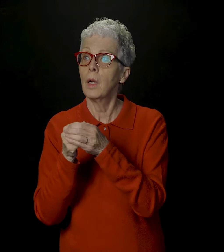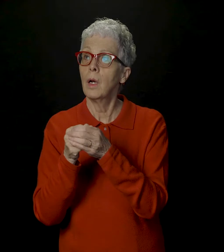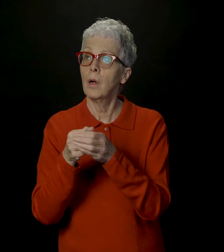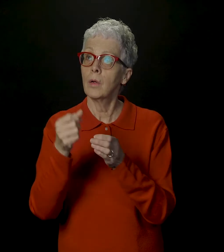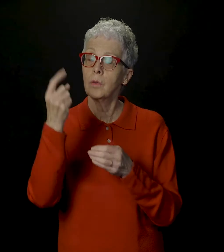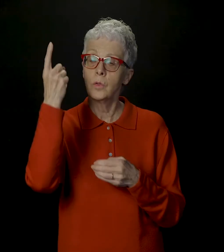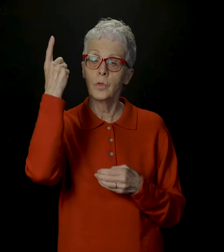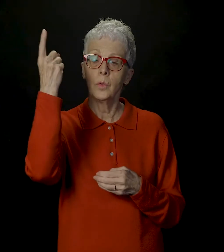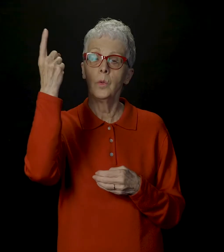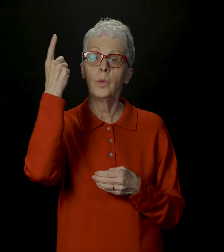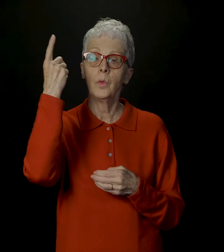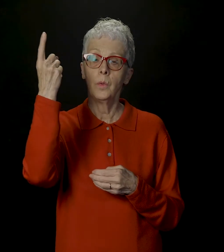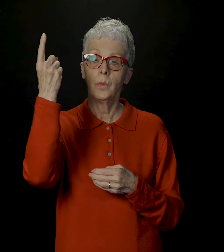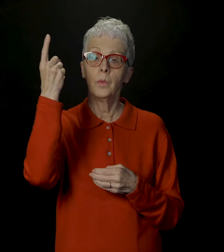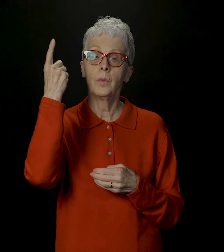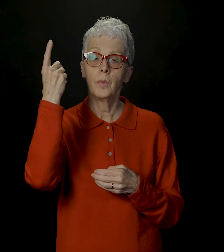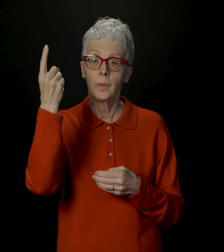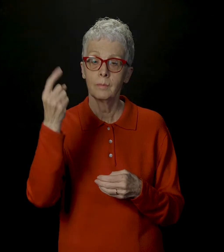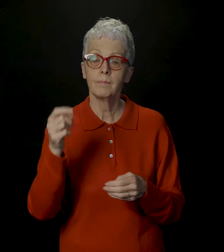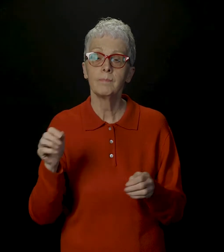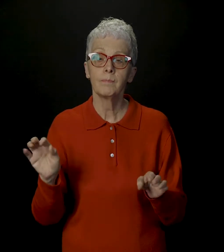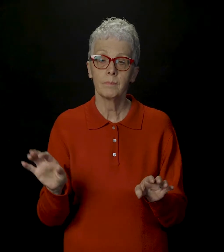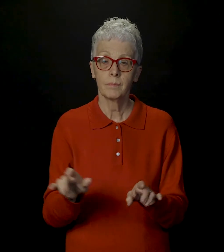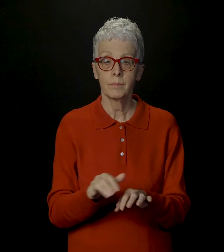Belongs to you